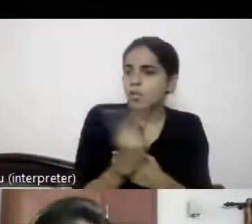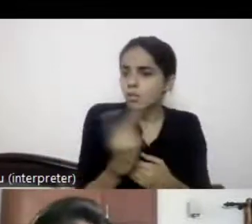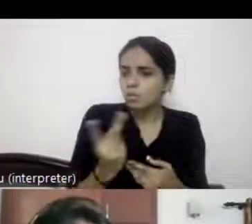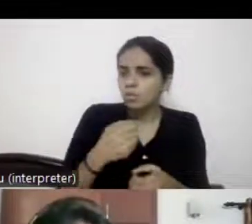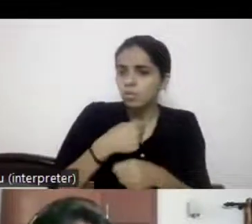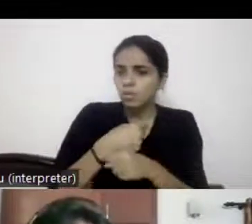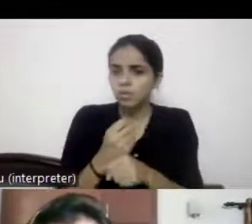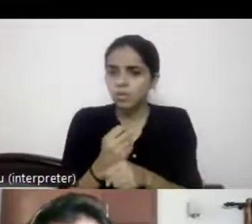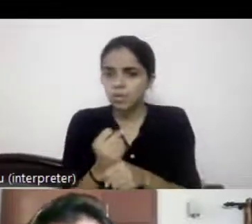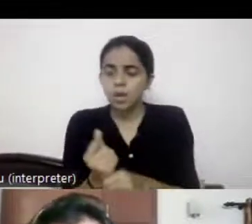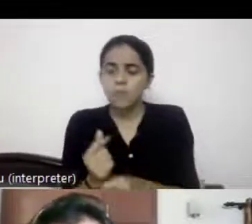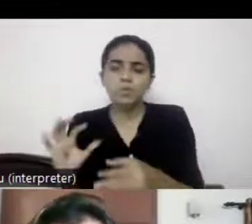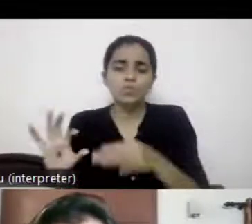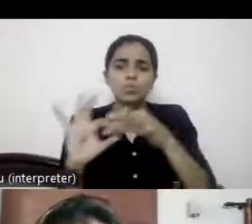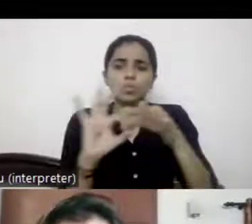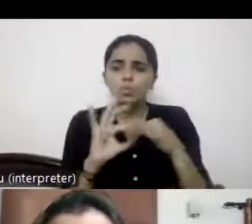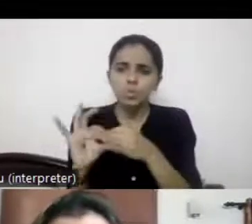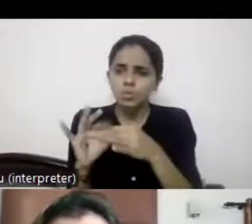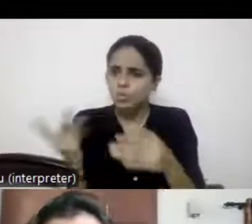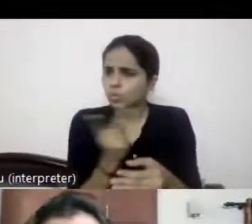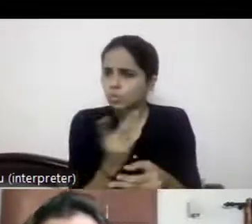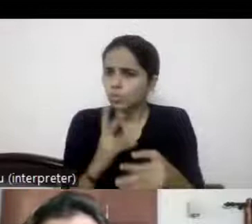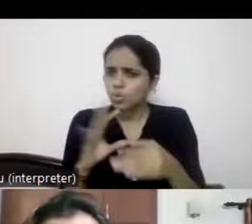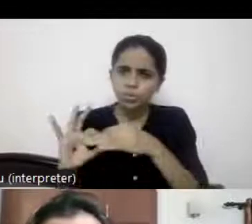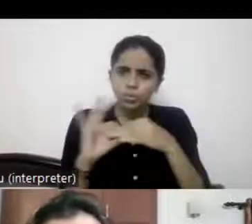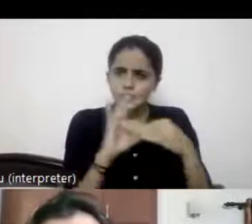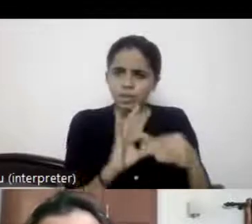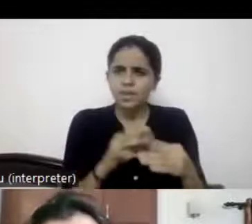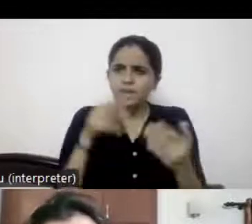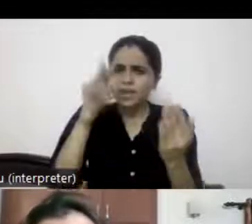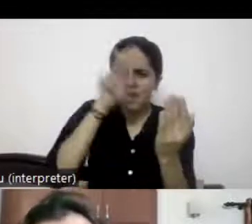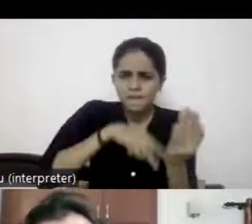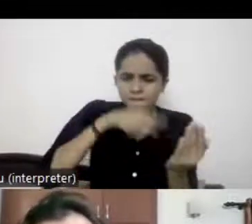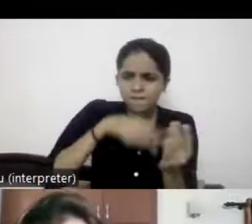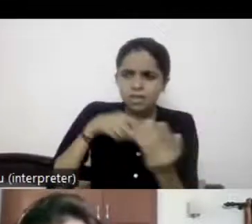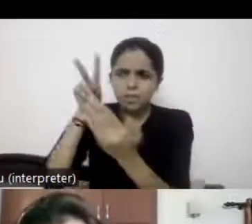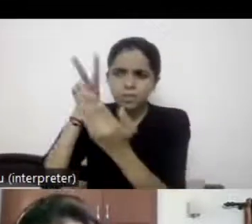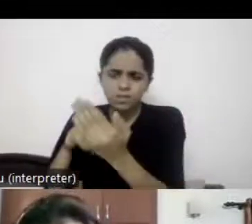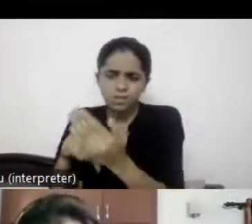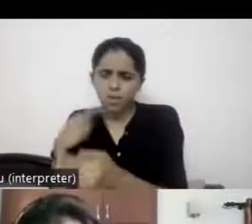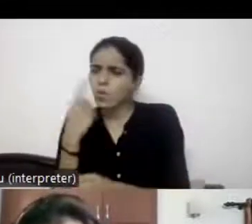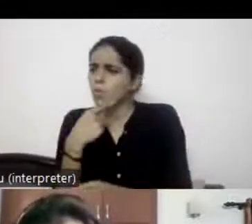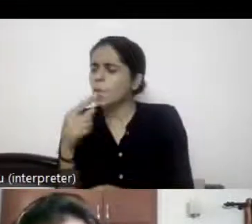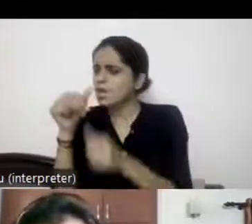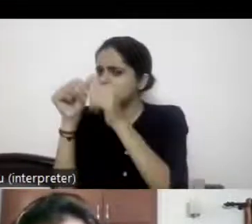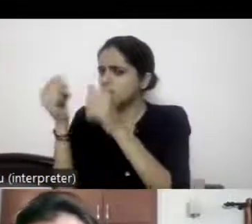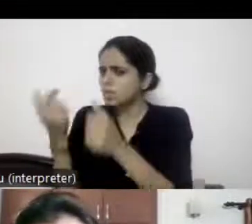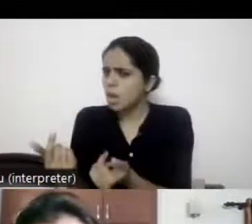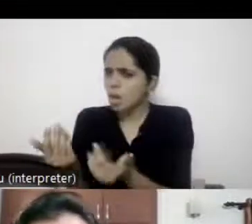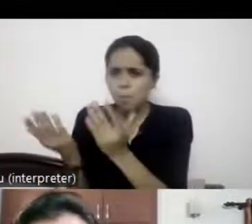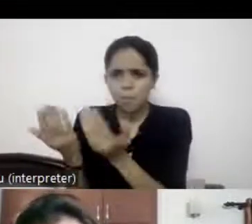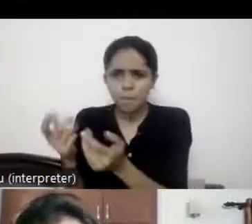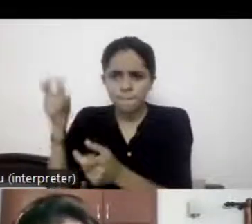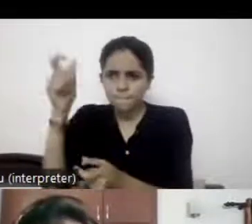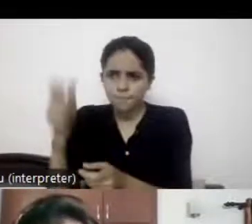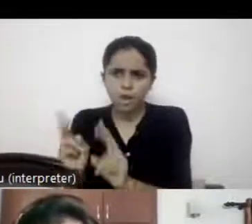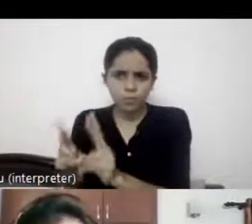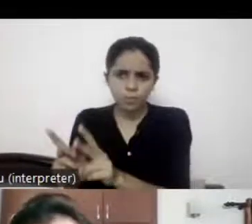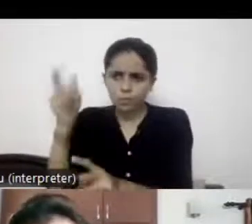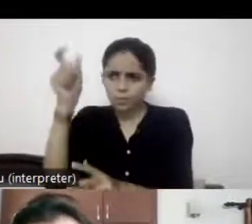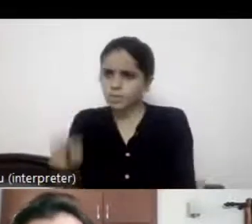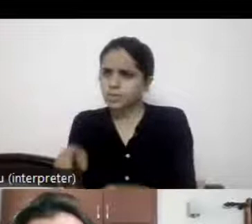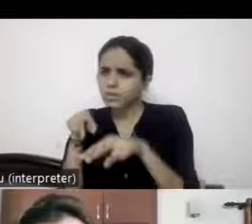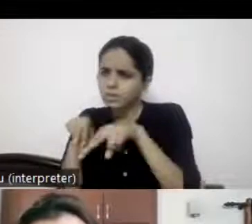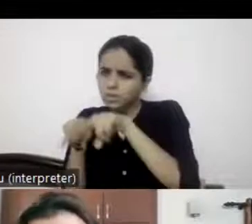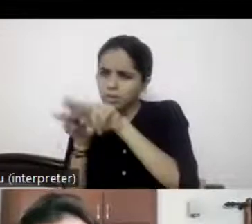these binaries, we need to look at the able-bodied figure first. Let's not look at the disabled first.